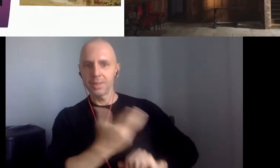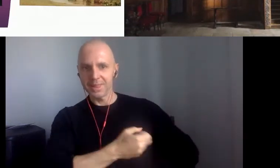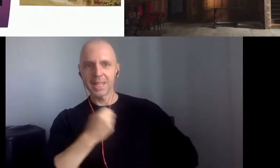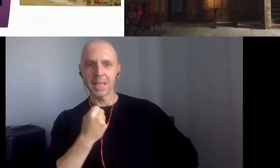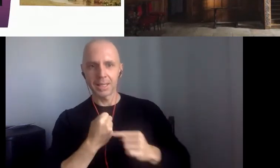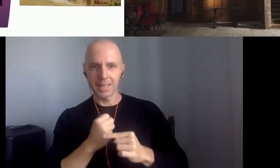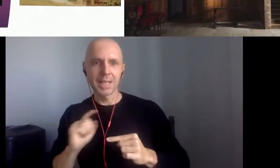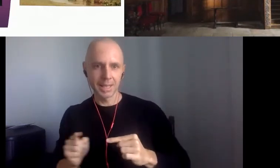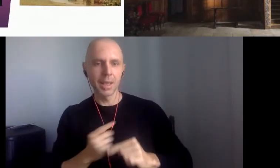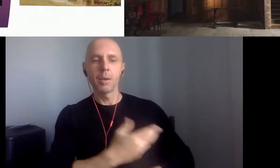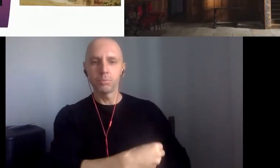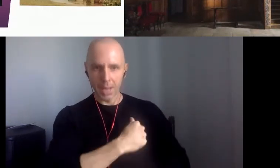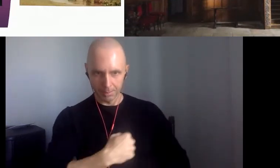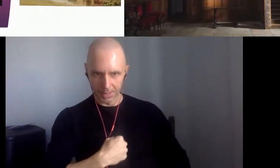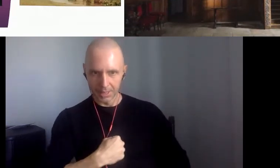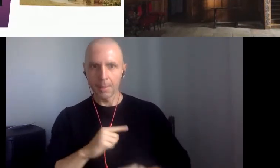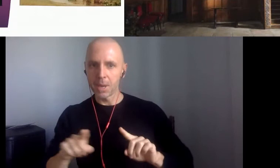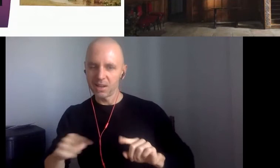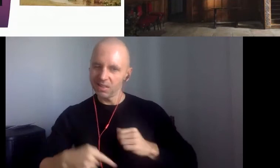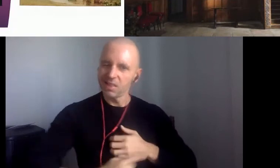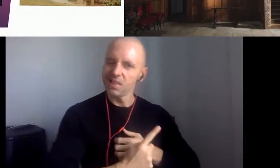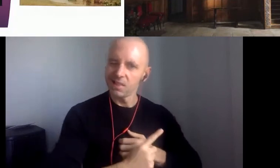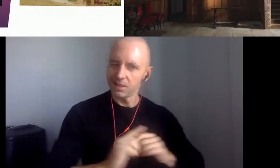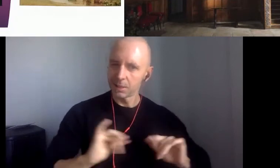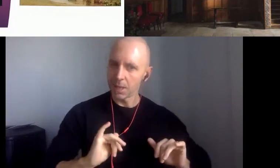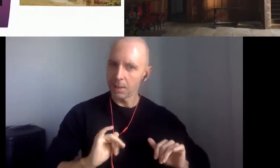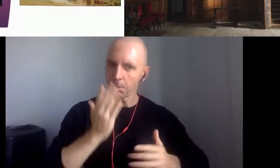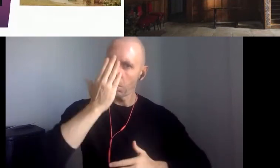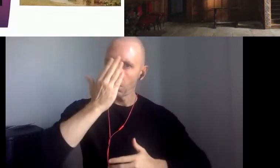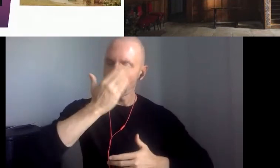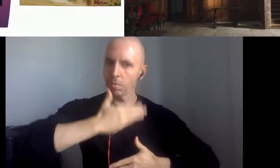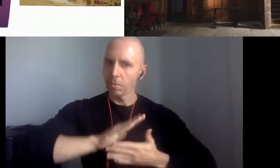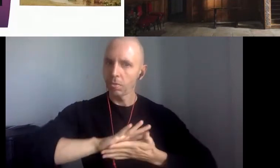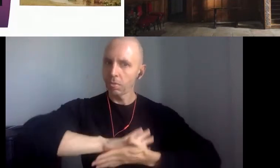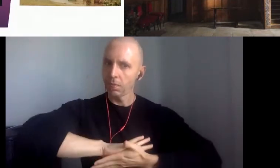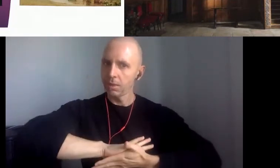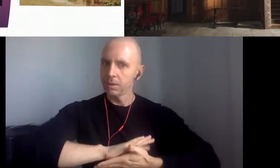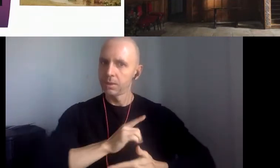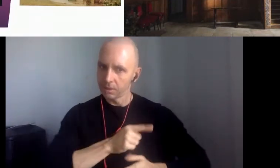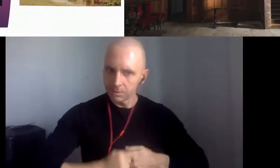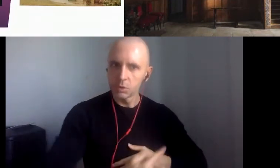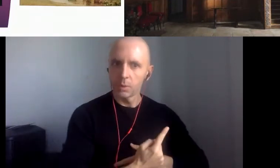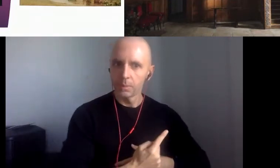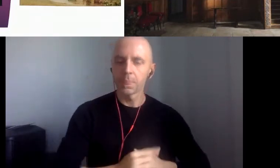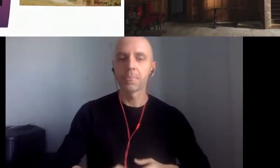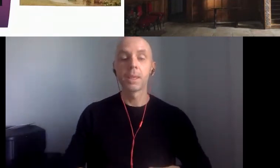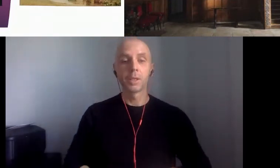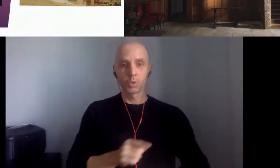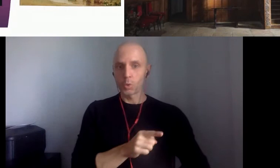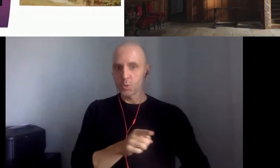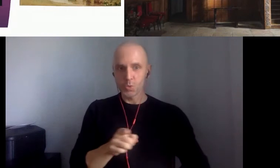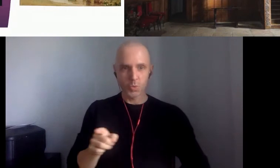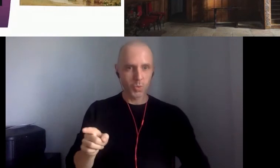What this tells us, I think, is that for our book, but also for students' own research and for